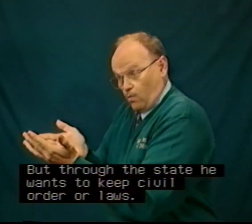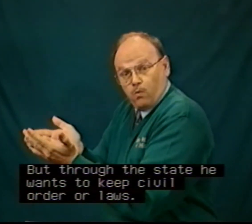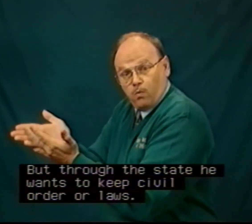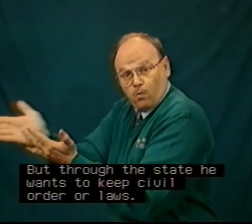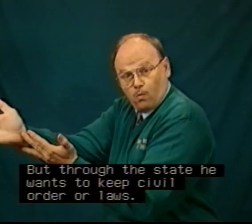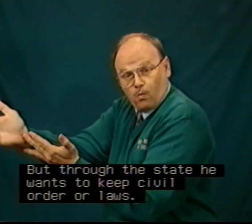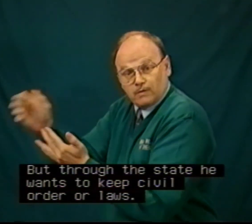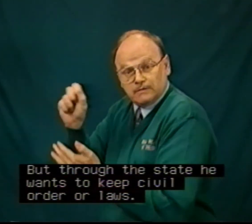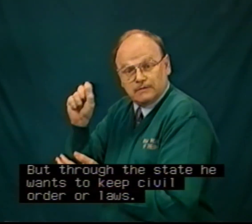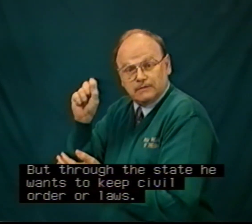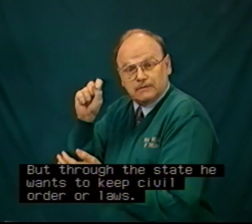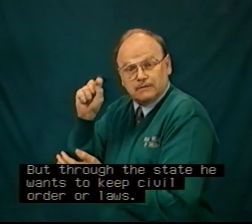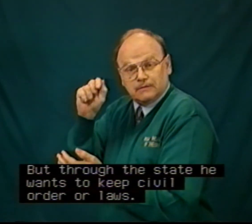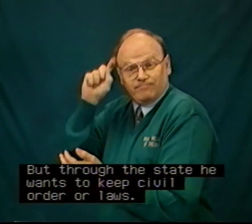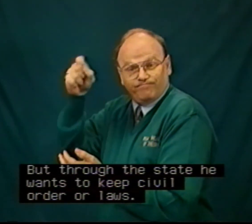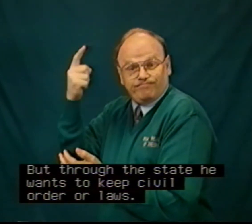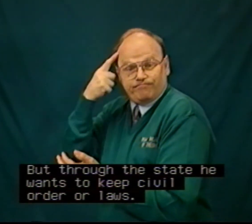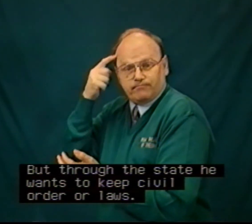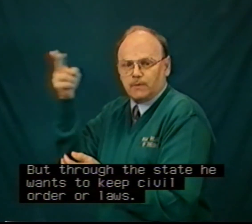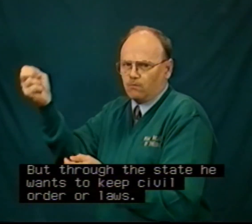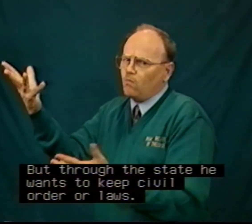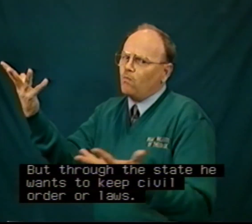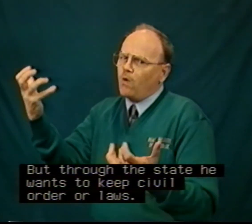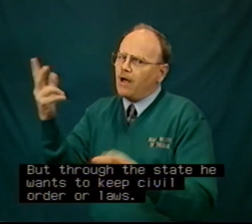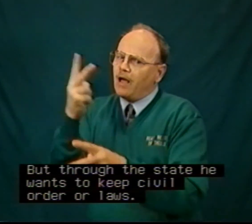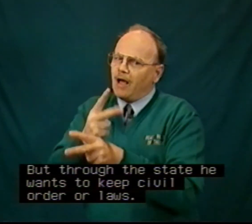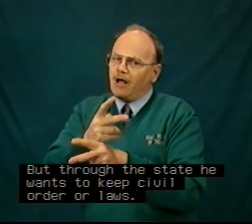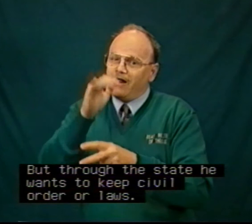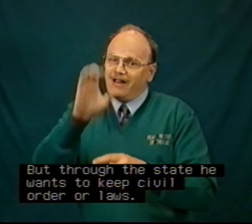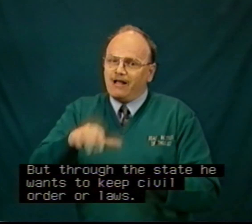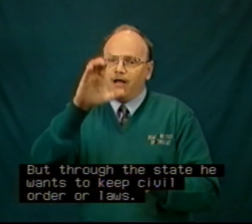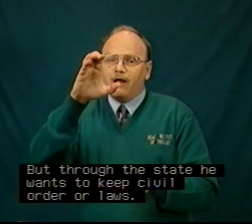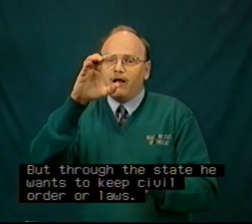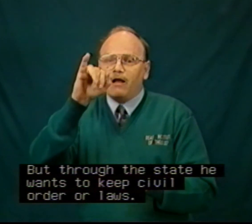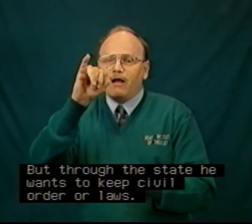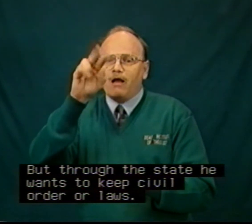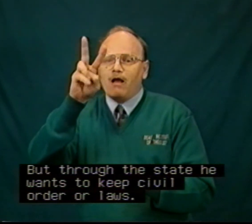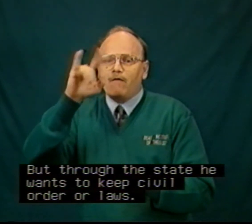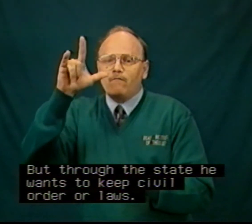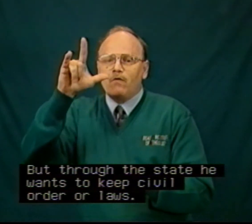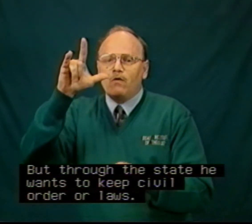But through the state, He wants us to keep civil order or laws.